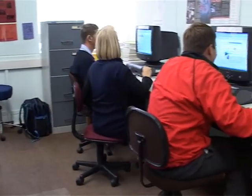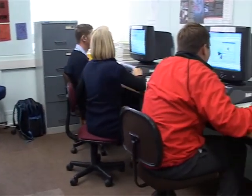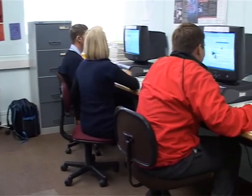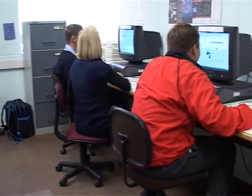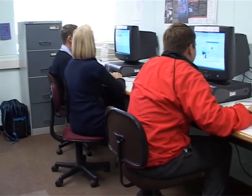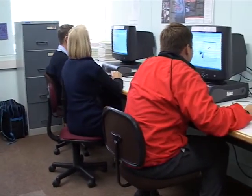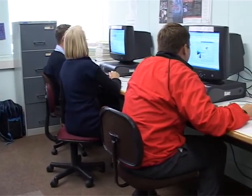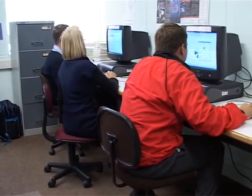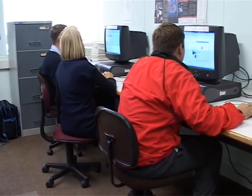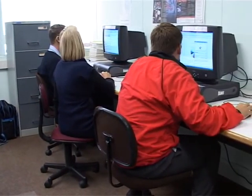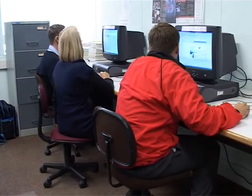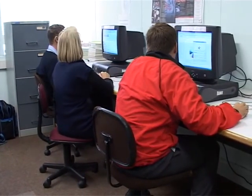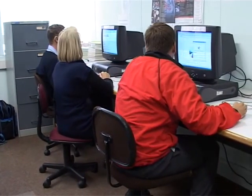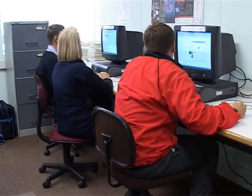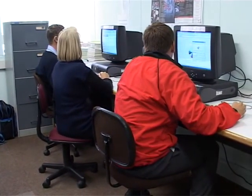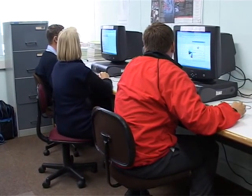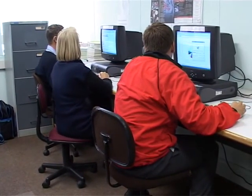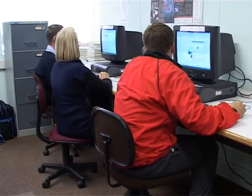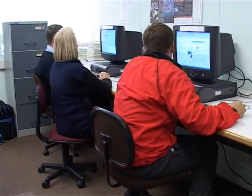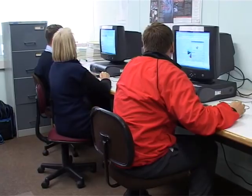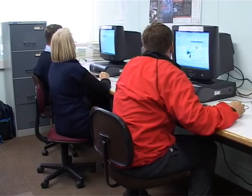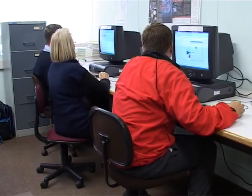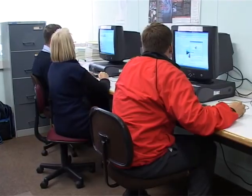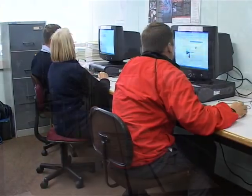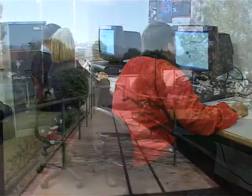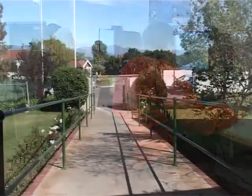classes and information is in an accessible format.